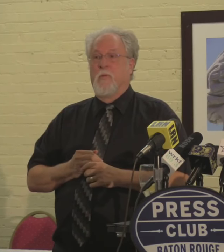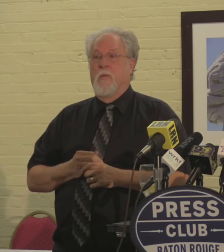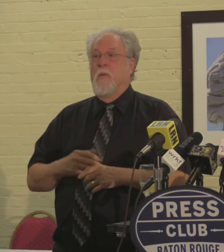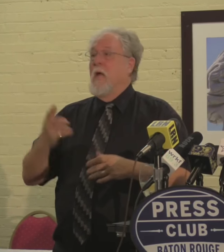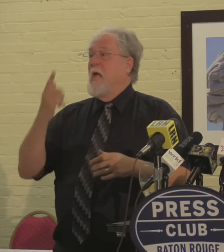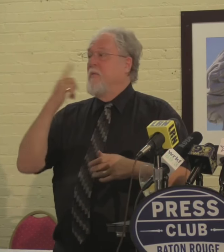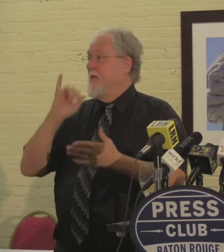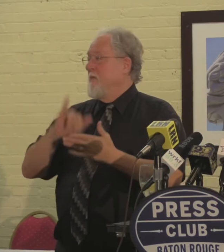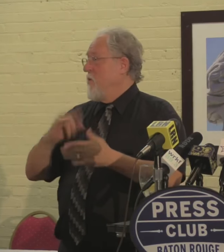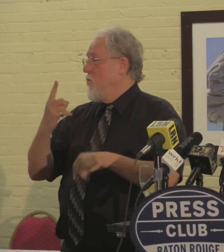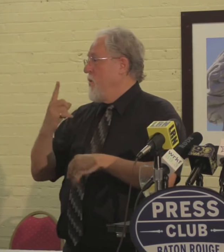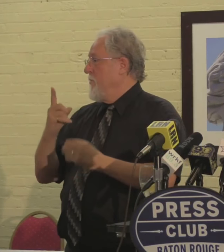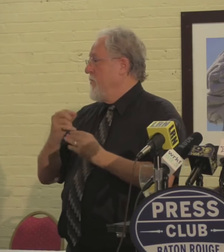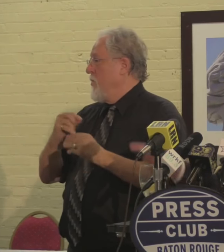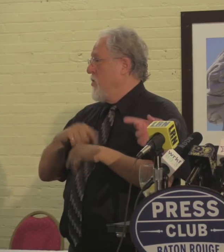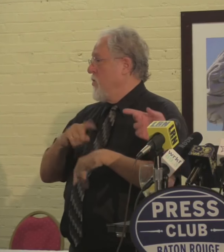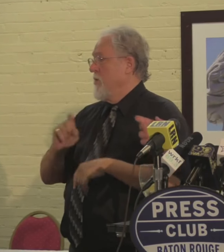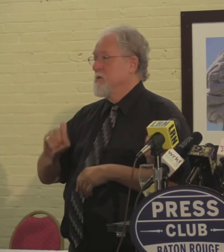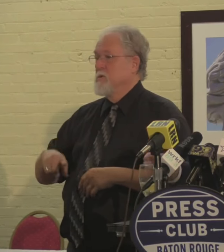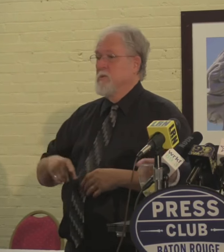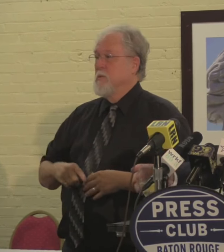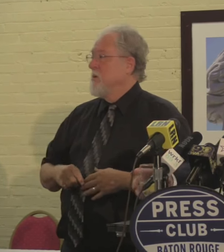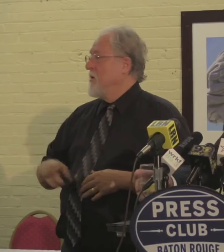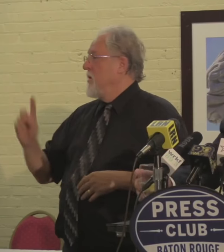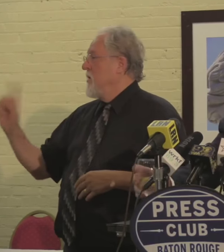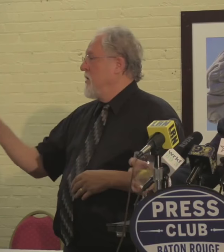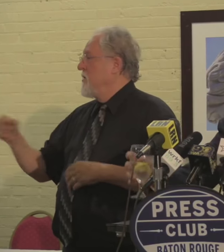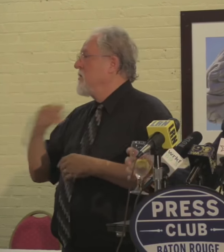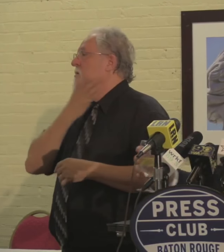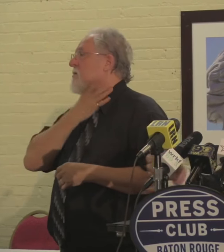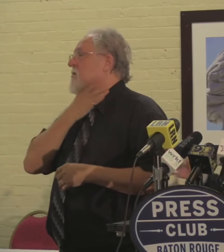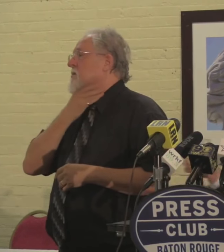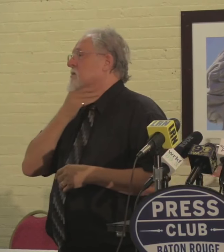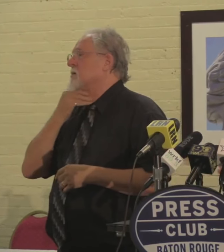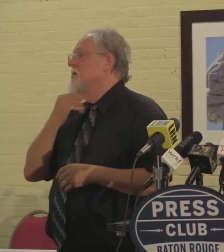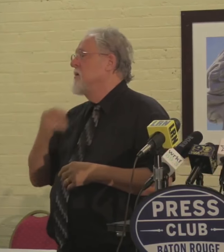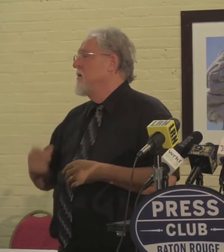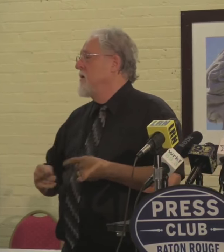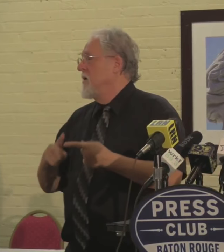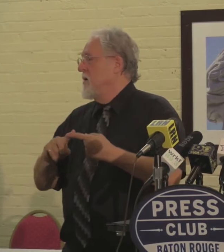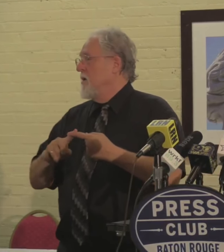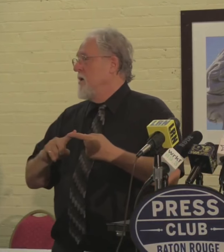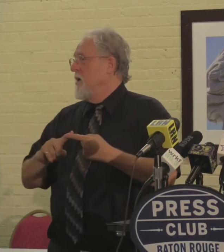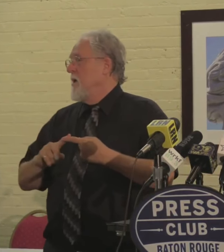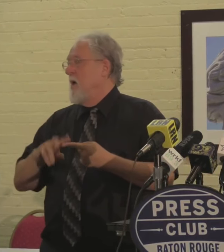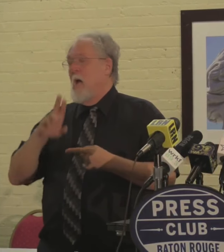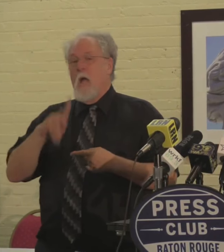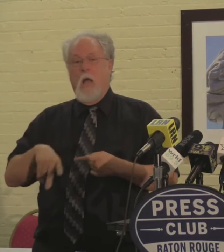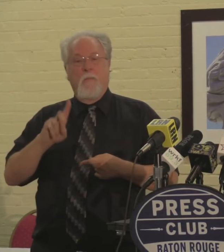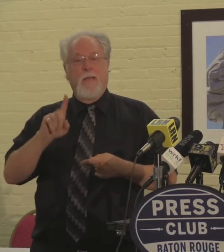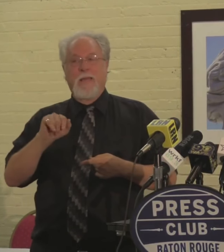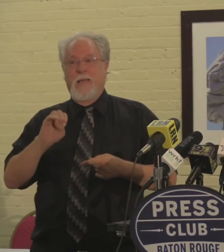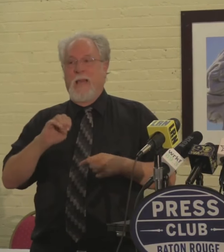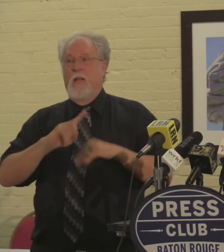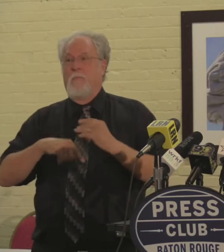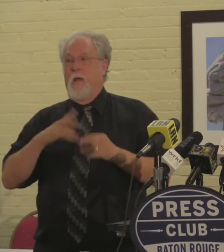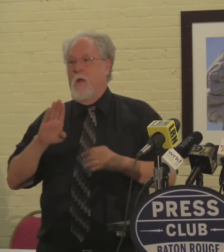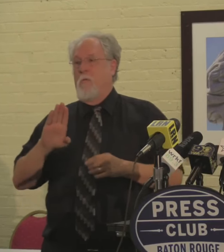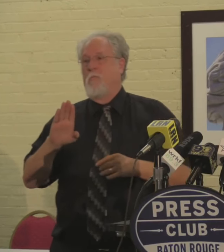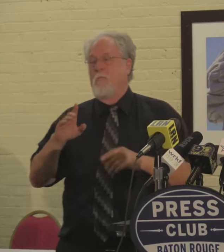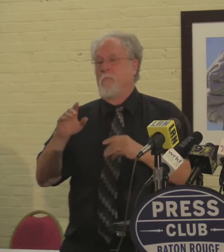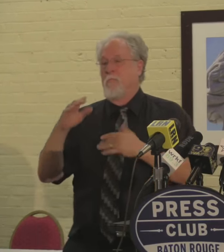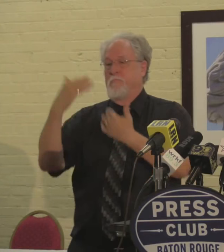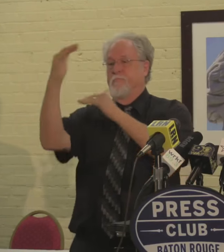Okay, I think I got time for one more question. Yes, sir. If I can do a two-part. One, do you have any updates on the brackets? I know you mentioned